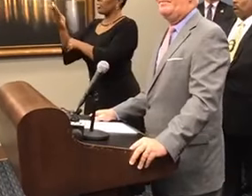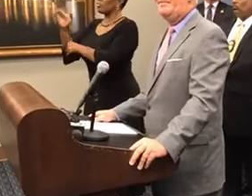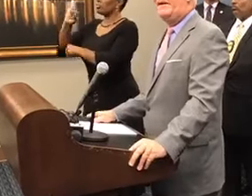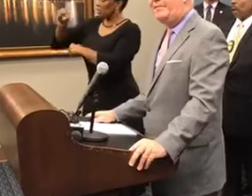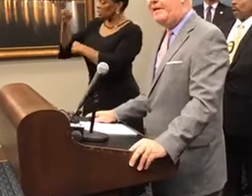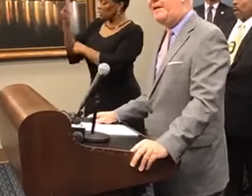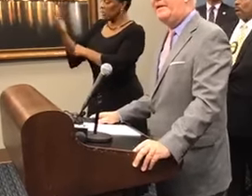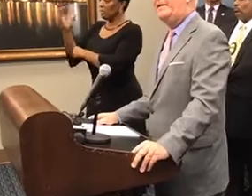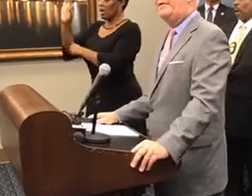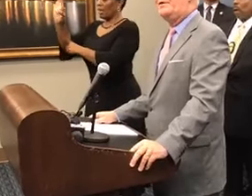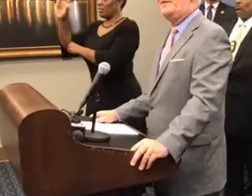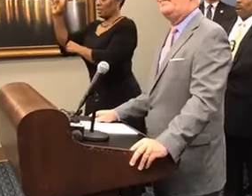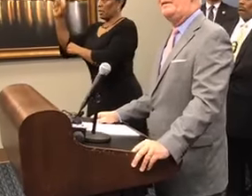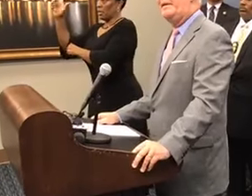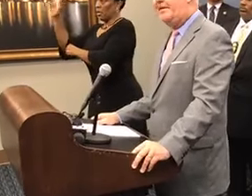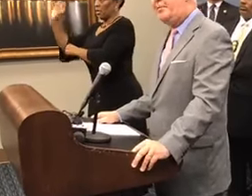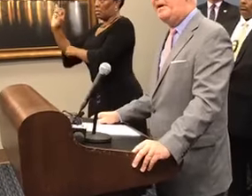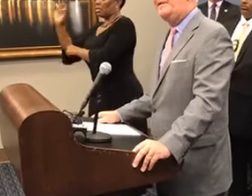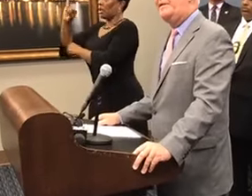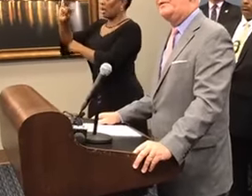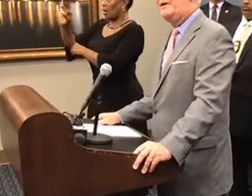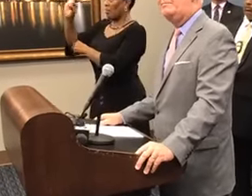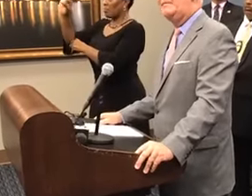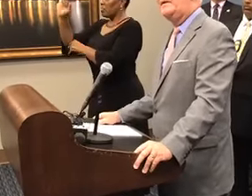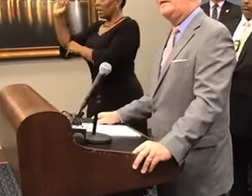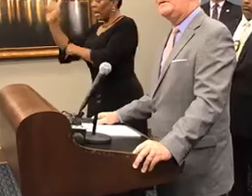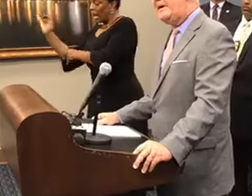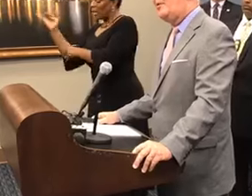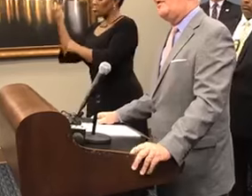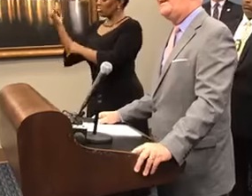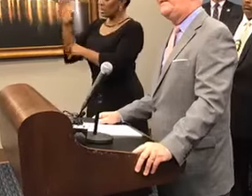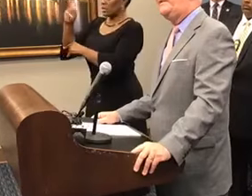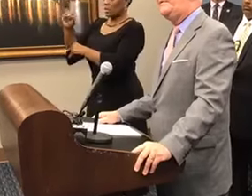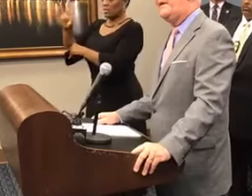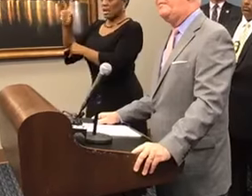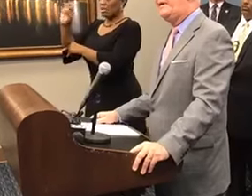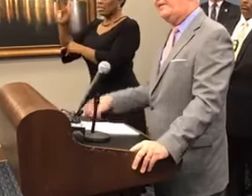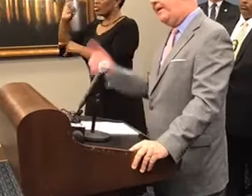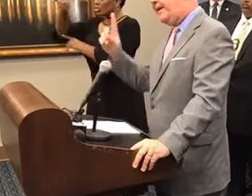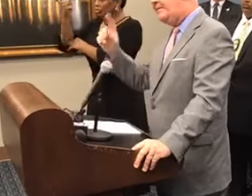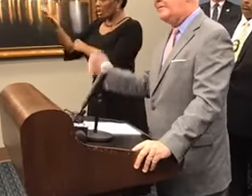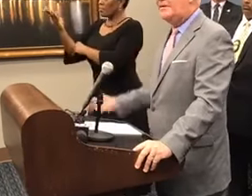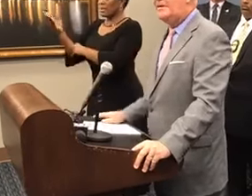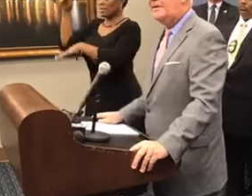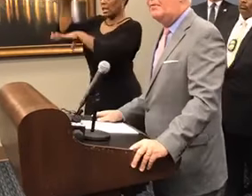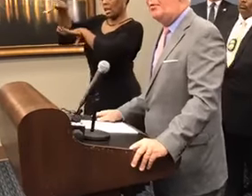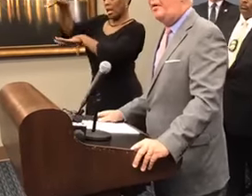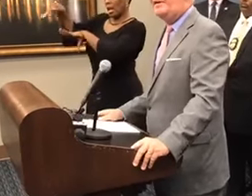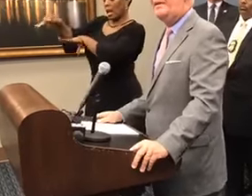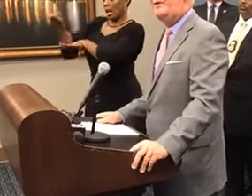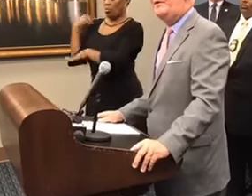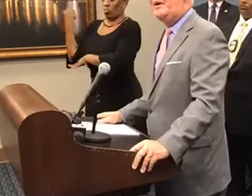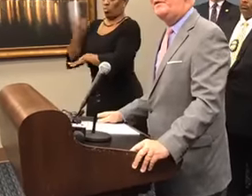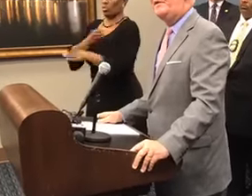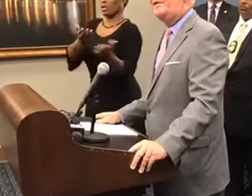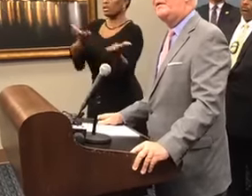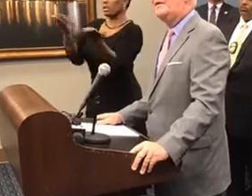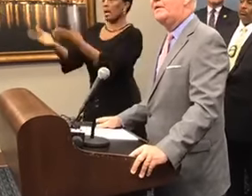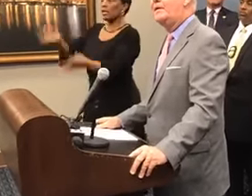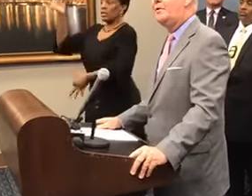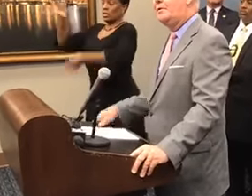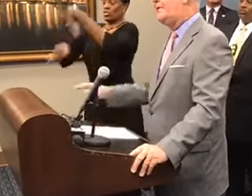job. FDLE did their job. The FBI did their job. Seminole Heights did their job. And tonight, we're bringing someone to